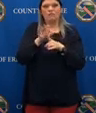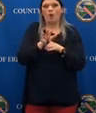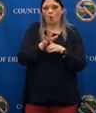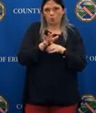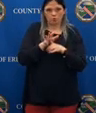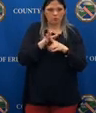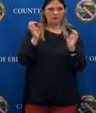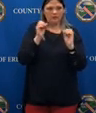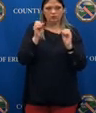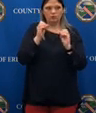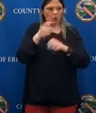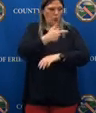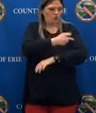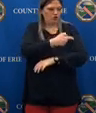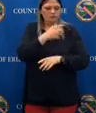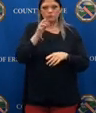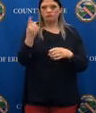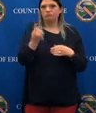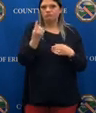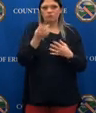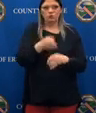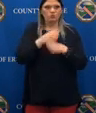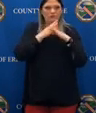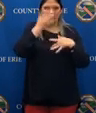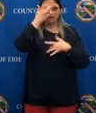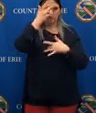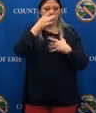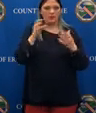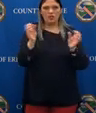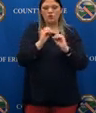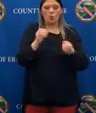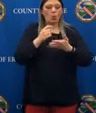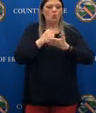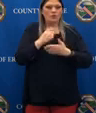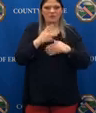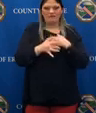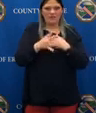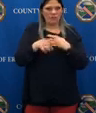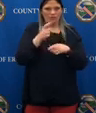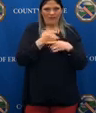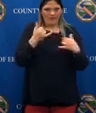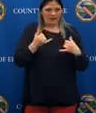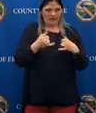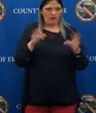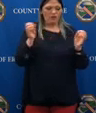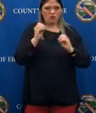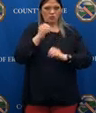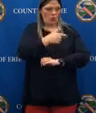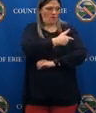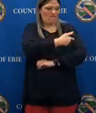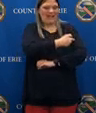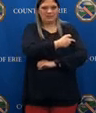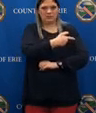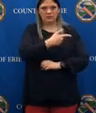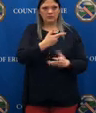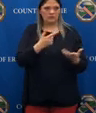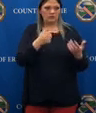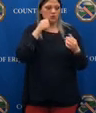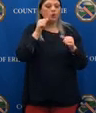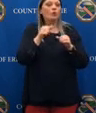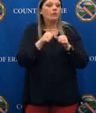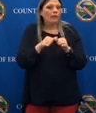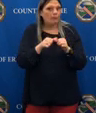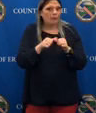exposed to prevent them from getting an illness. So there is no treatment available now. There is no vaccine. So remember,